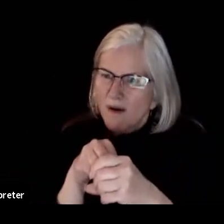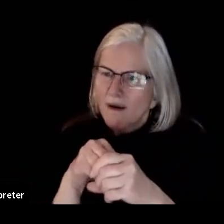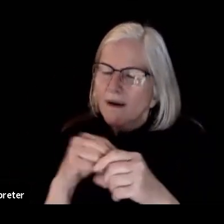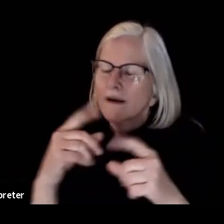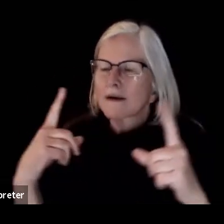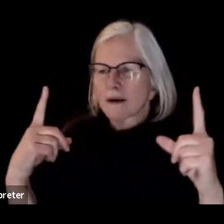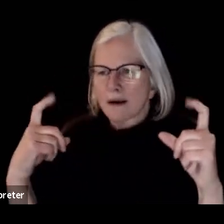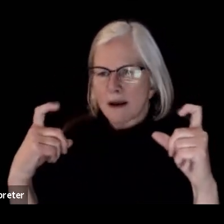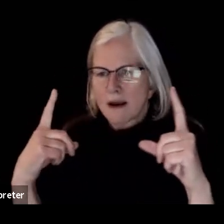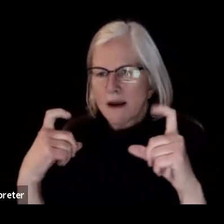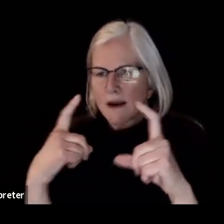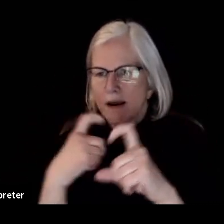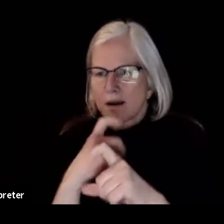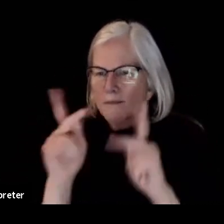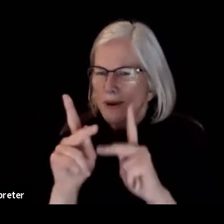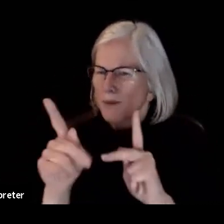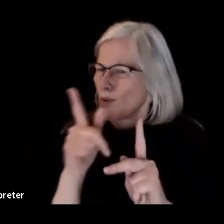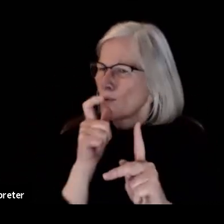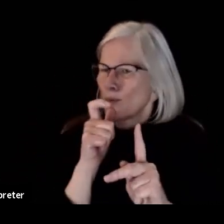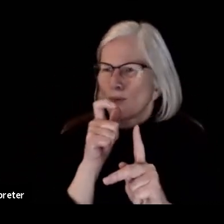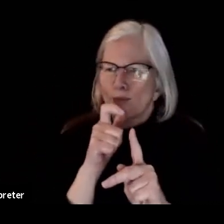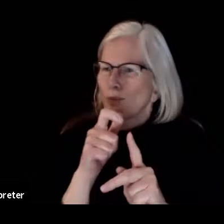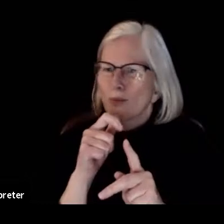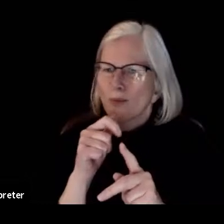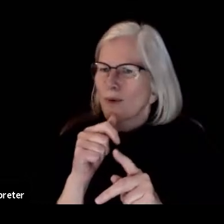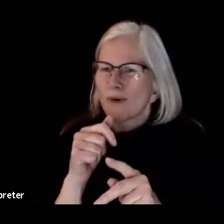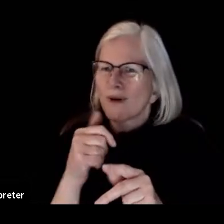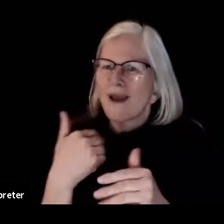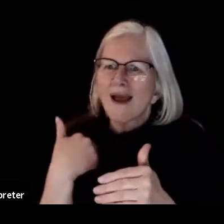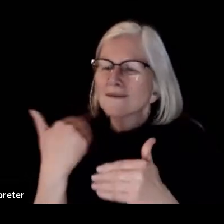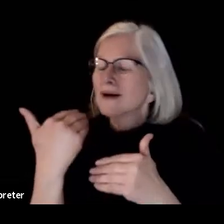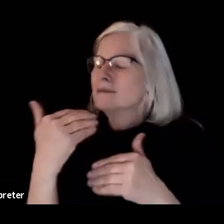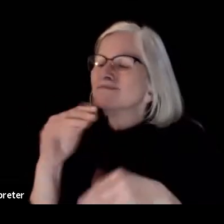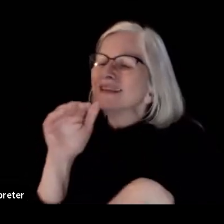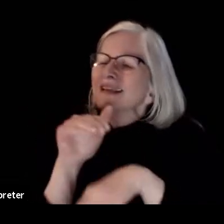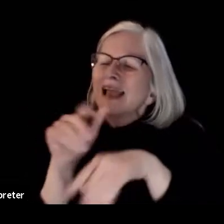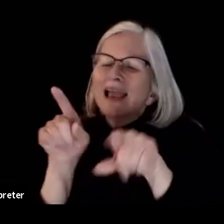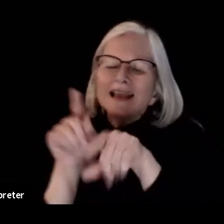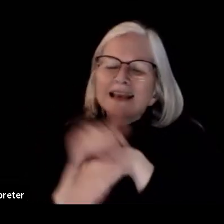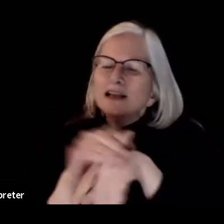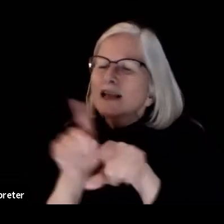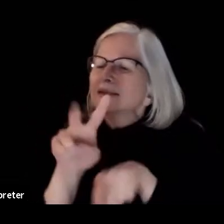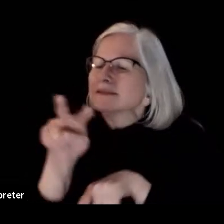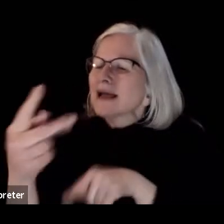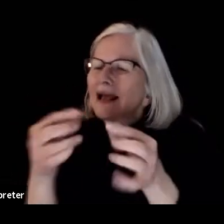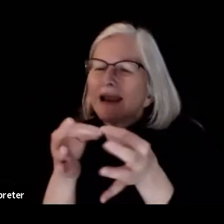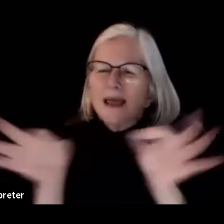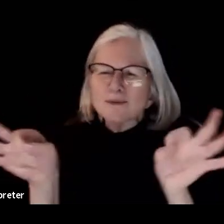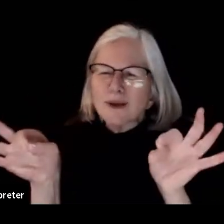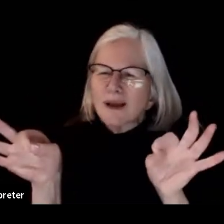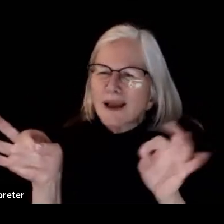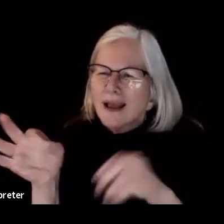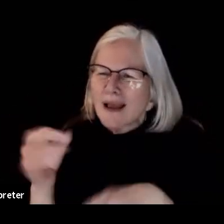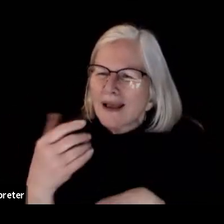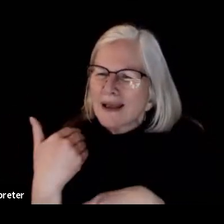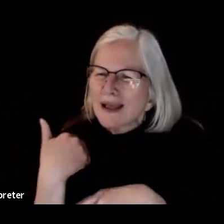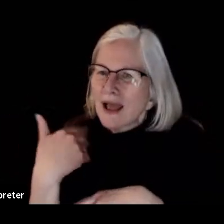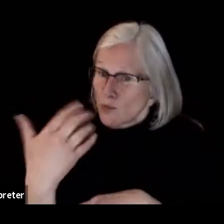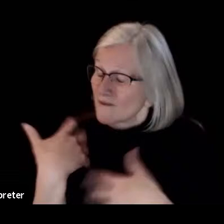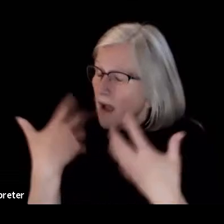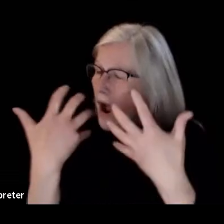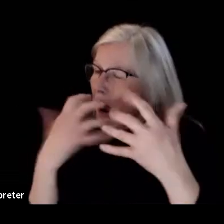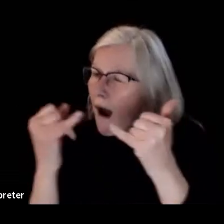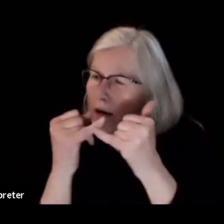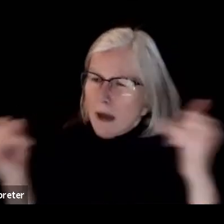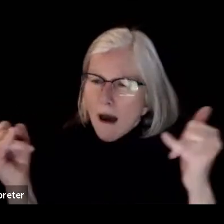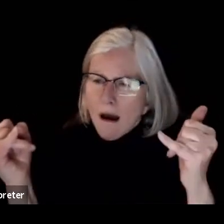who may have limited English skills. So I know that there's a hotline that Somali and Hmong and Spanish